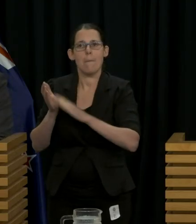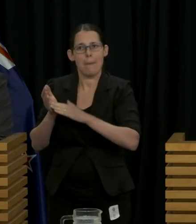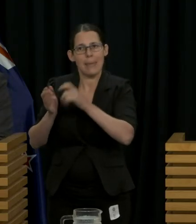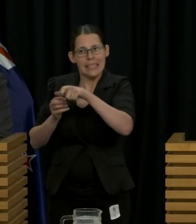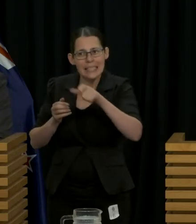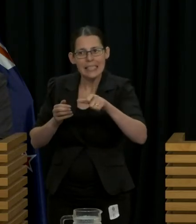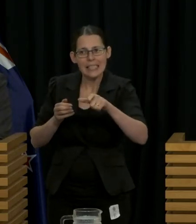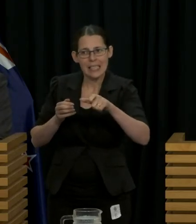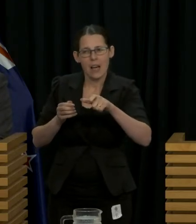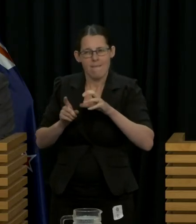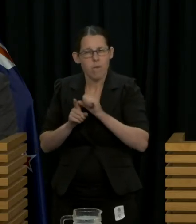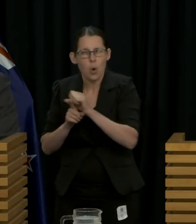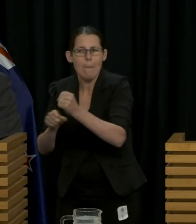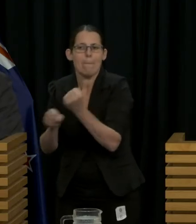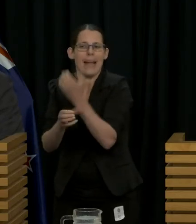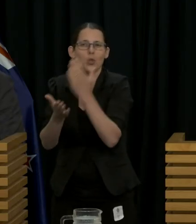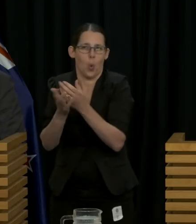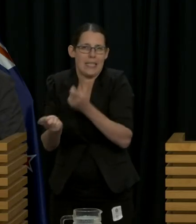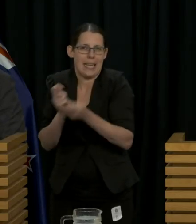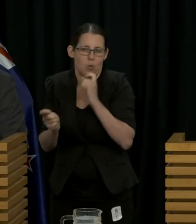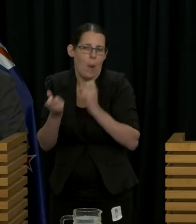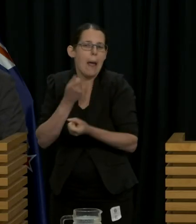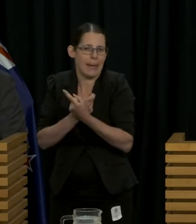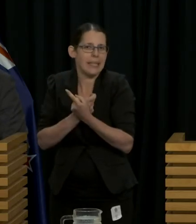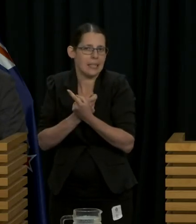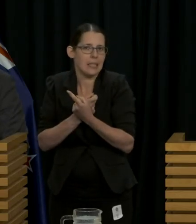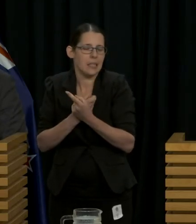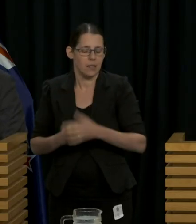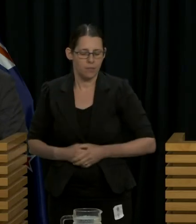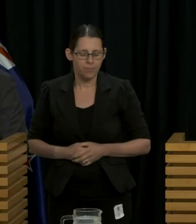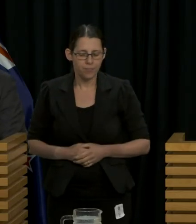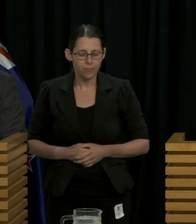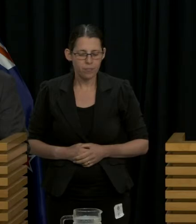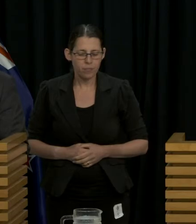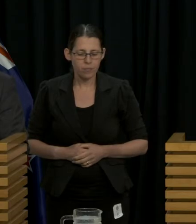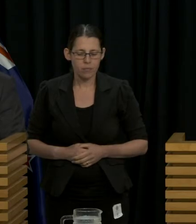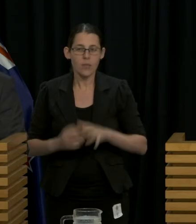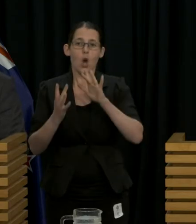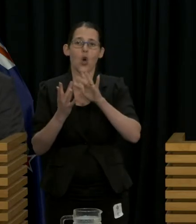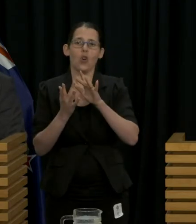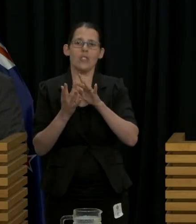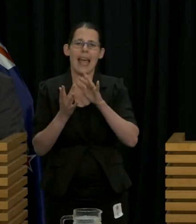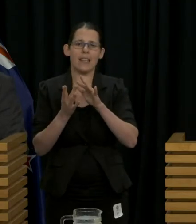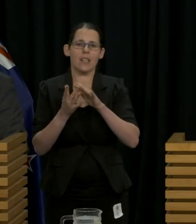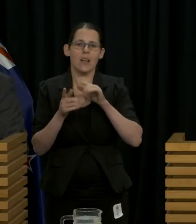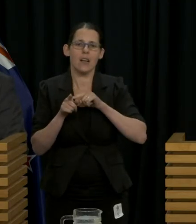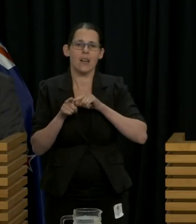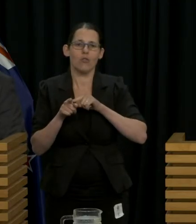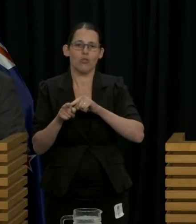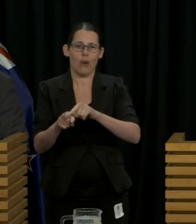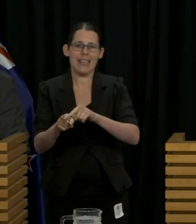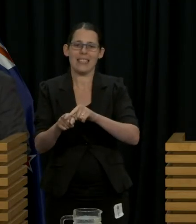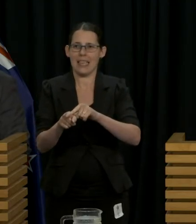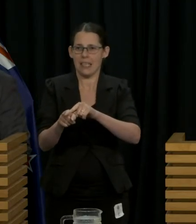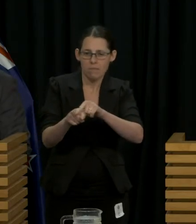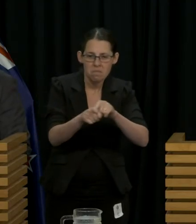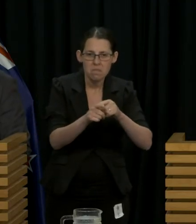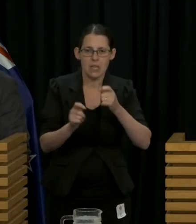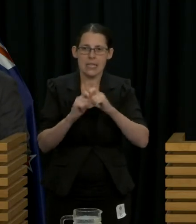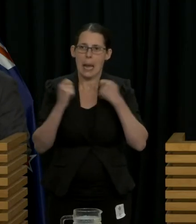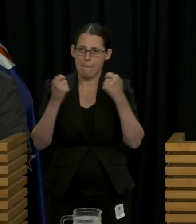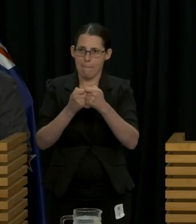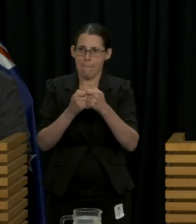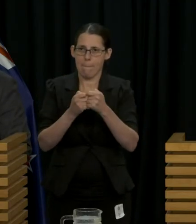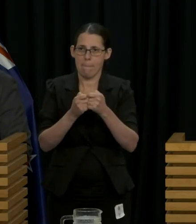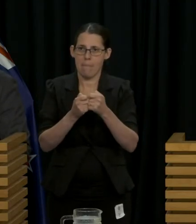up to make sure that they get their tests. The contact tracing team advises that of the